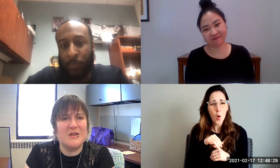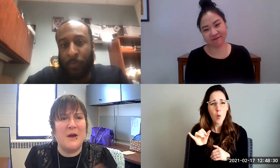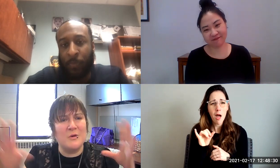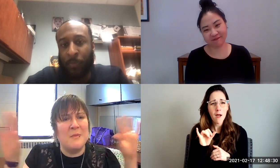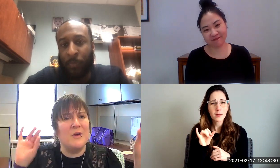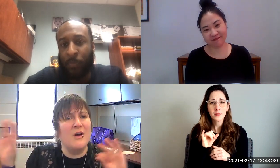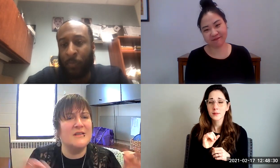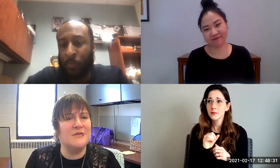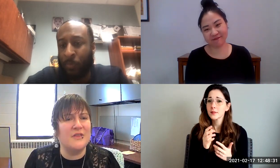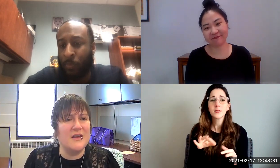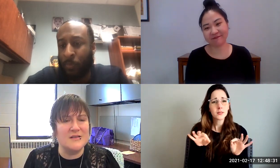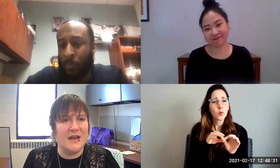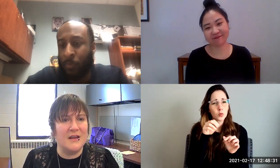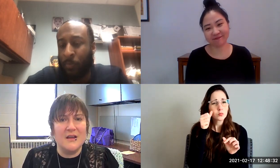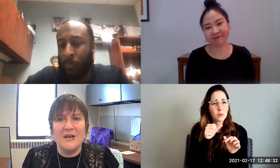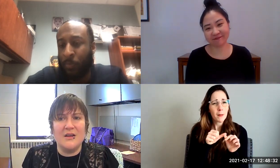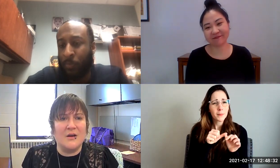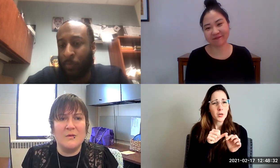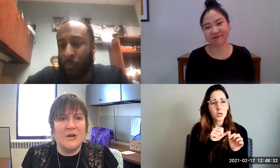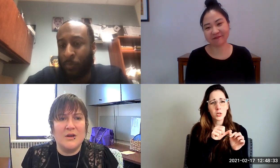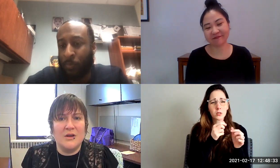you just about remembering all these different things, like,